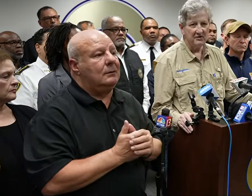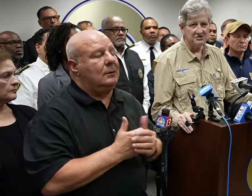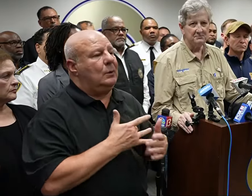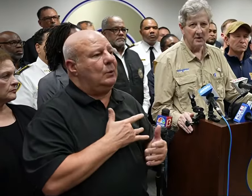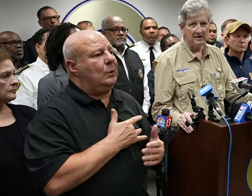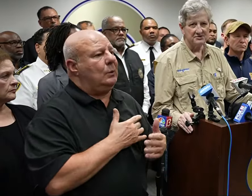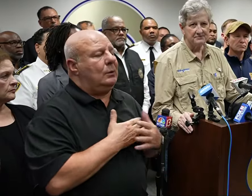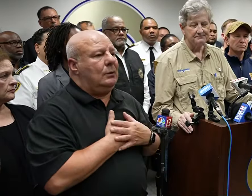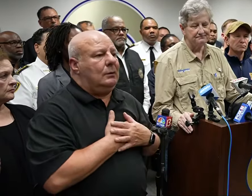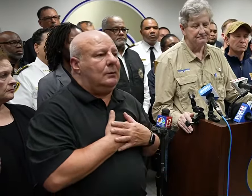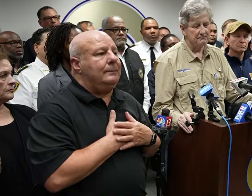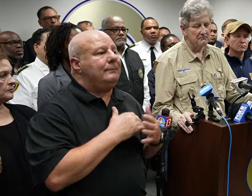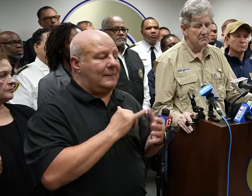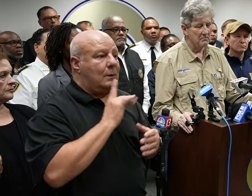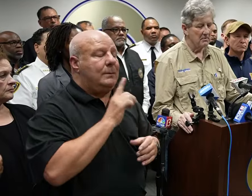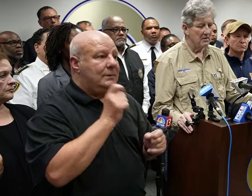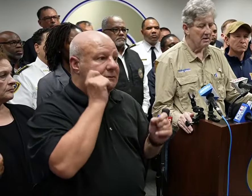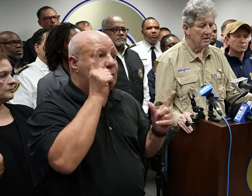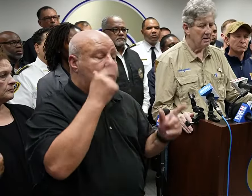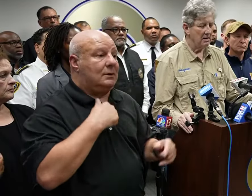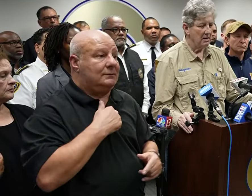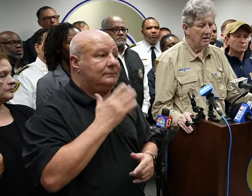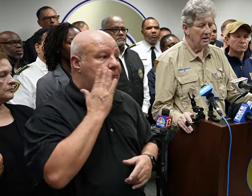I'll be very surprised.